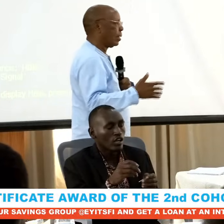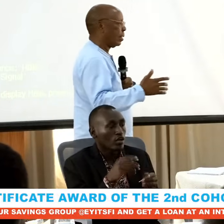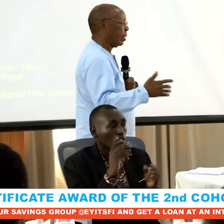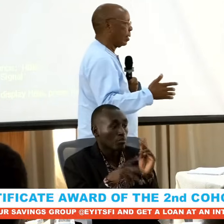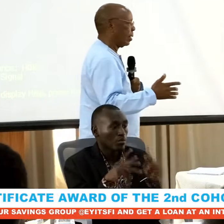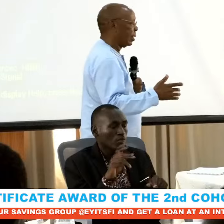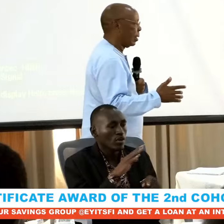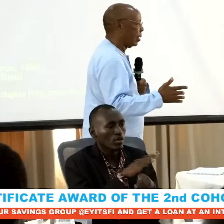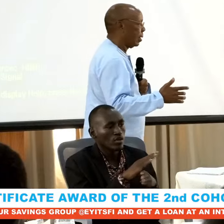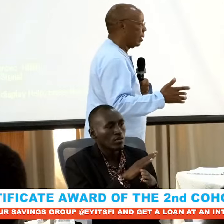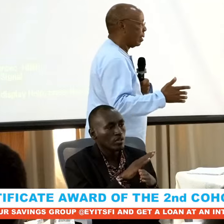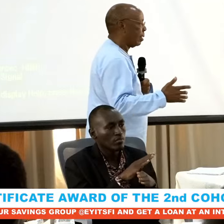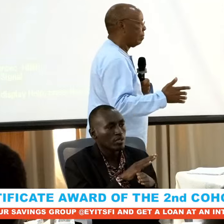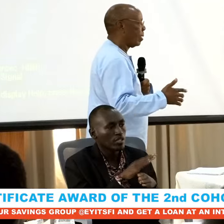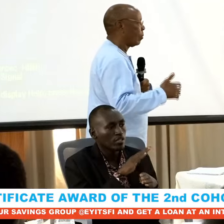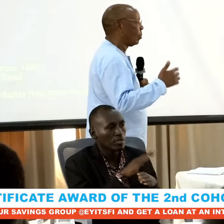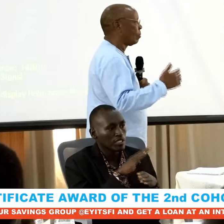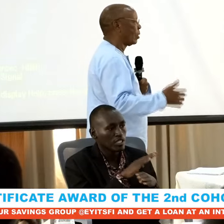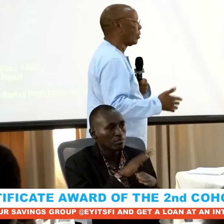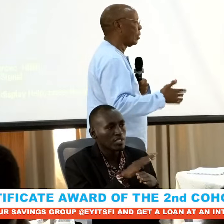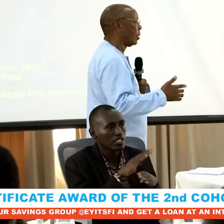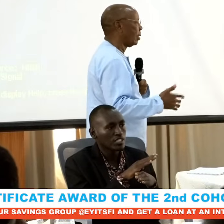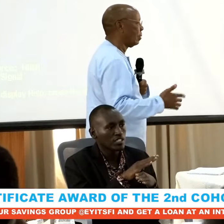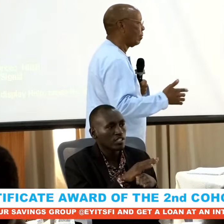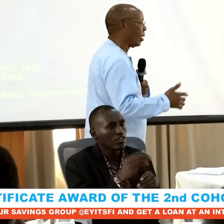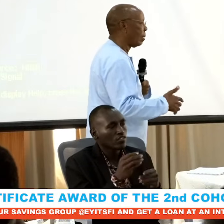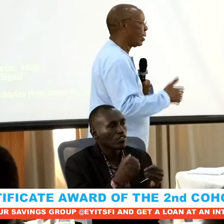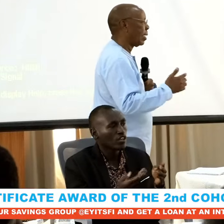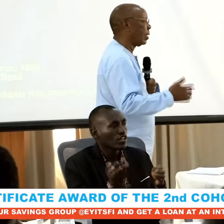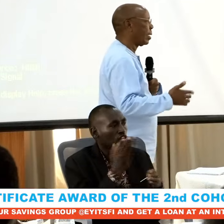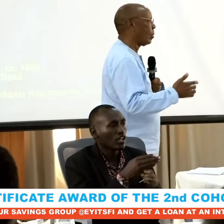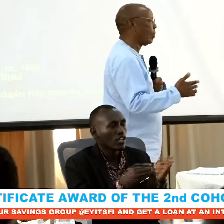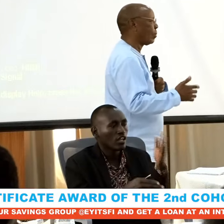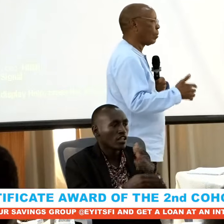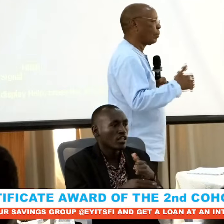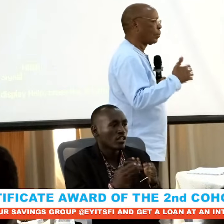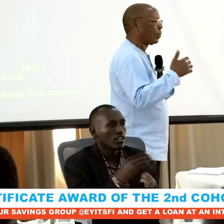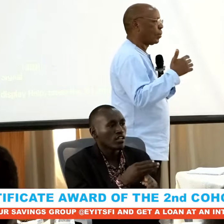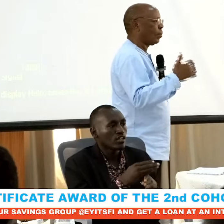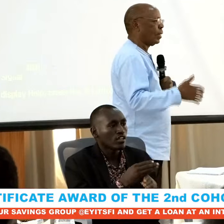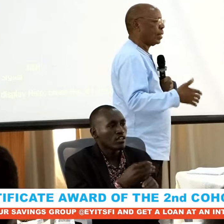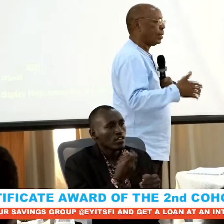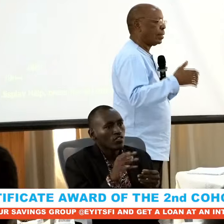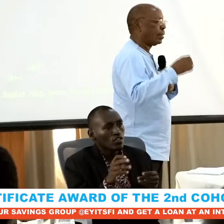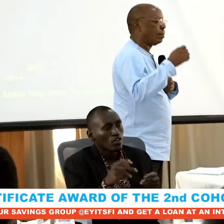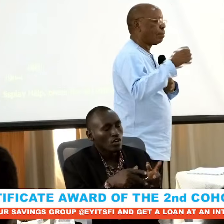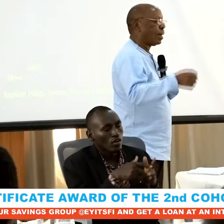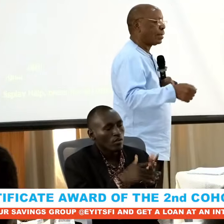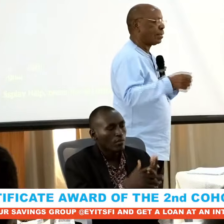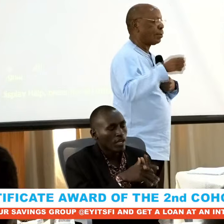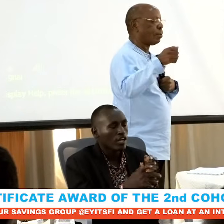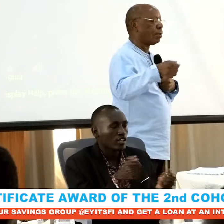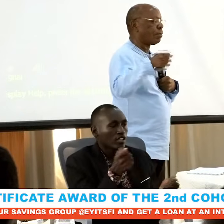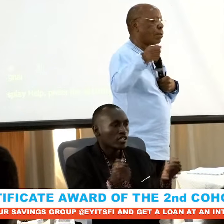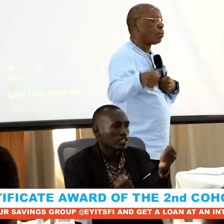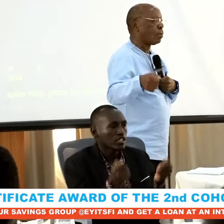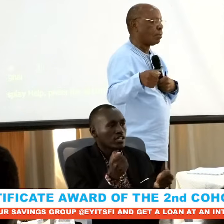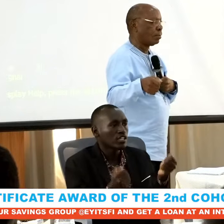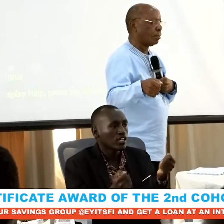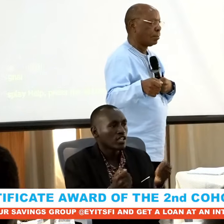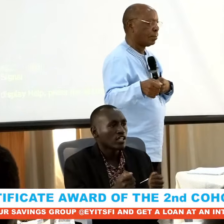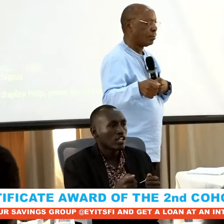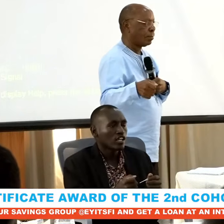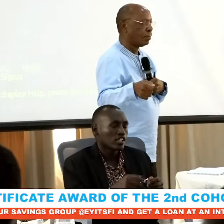money? If you're in construction, if you are a mechanic, how do you communicate parts of a vehicle?